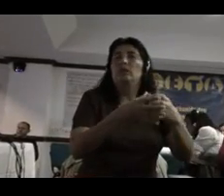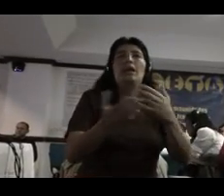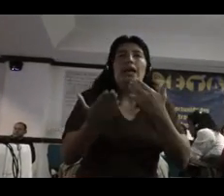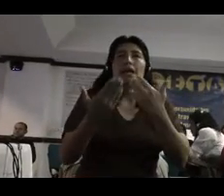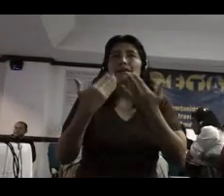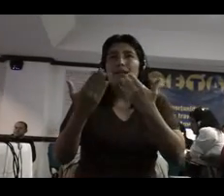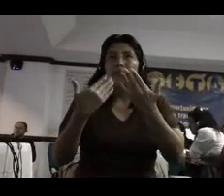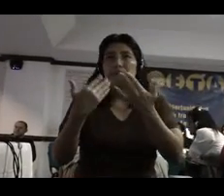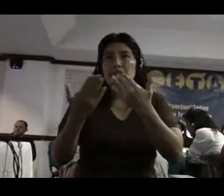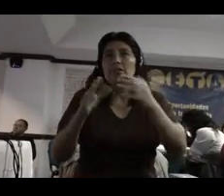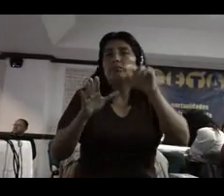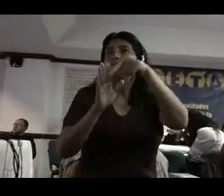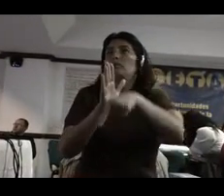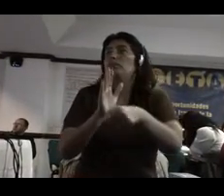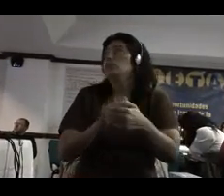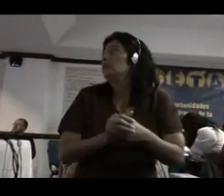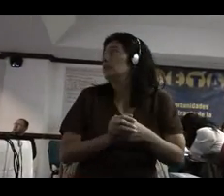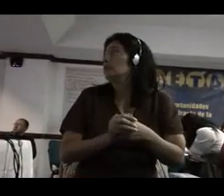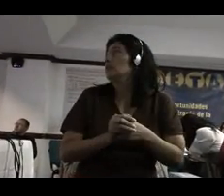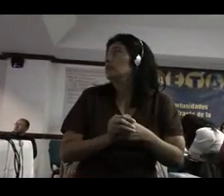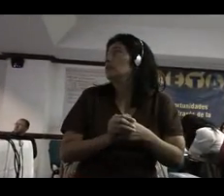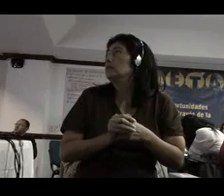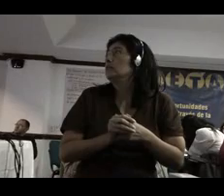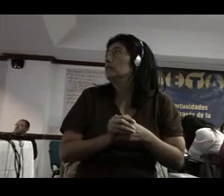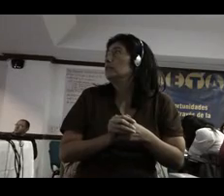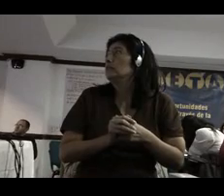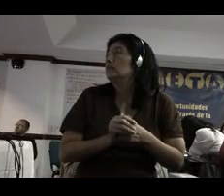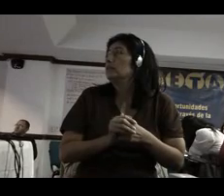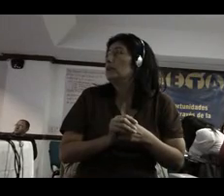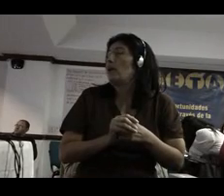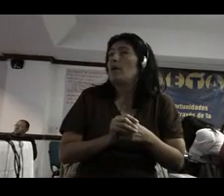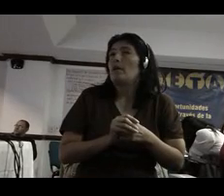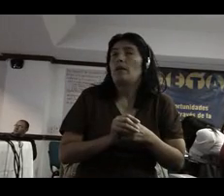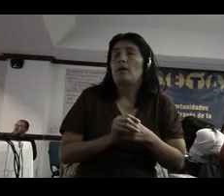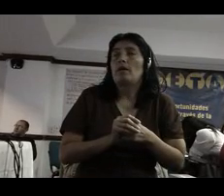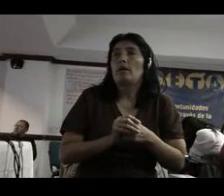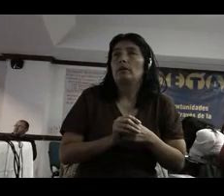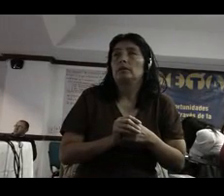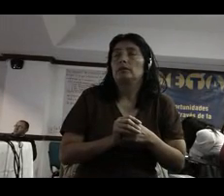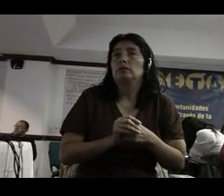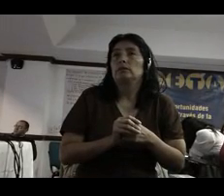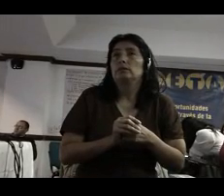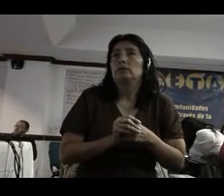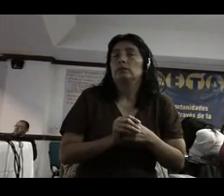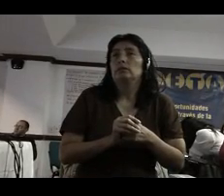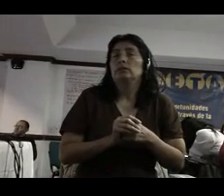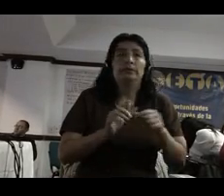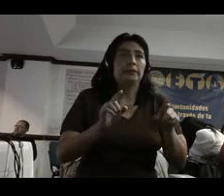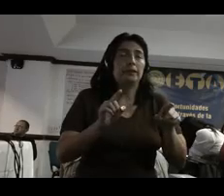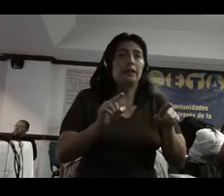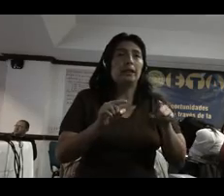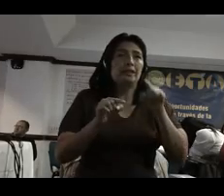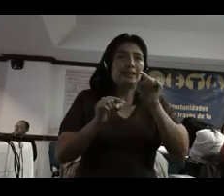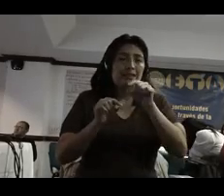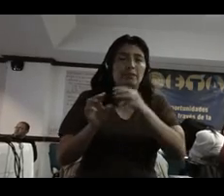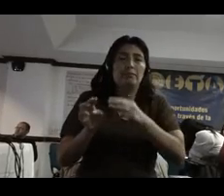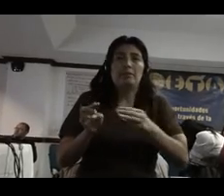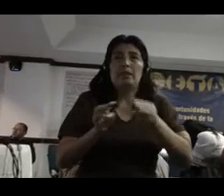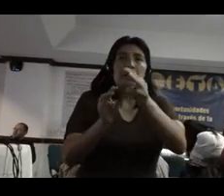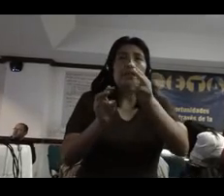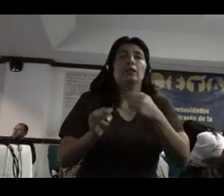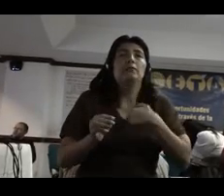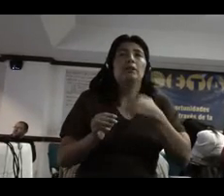Okay. Again, the thing I like about this way of doing